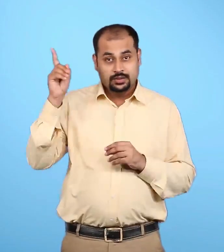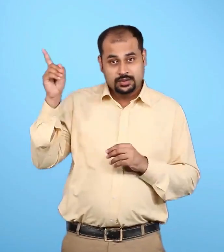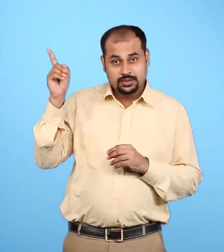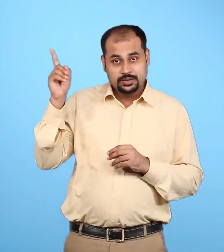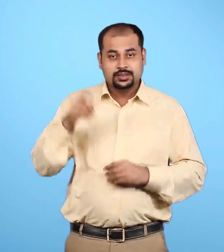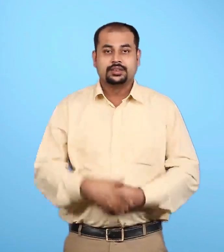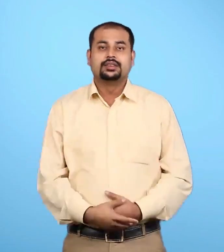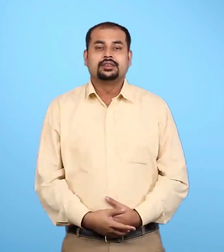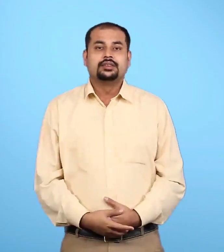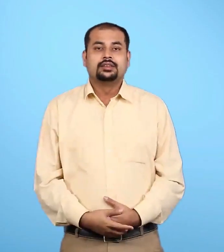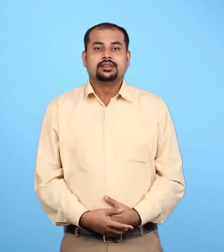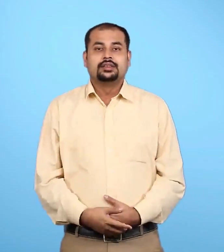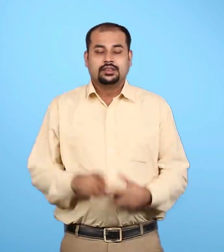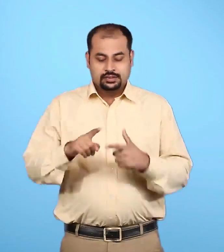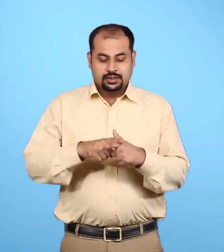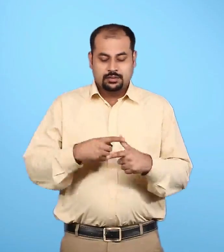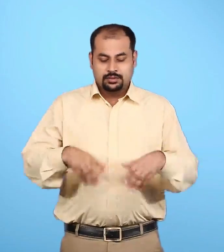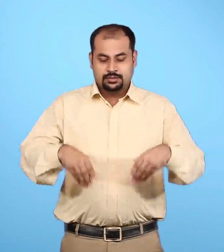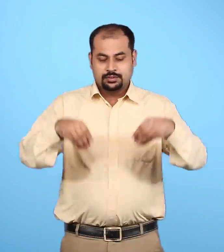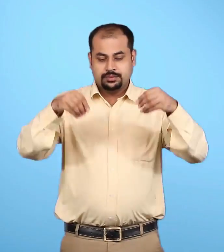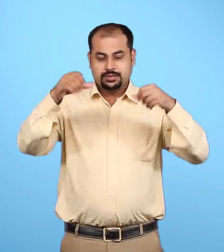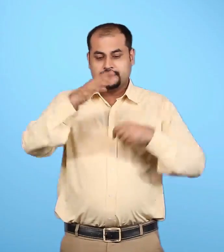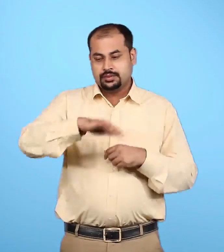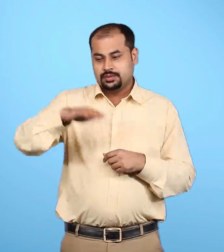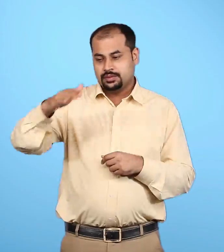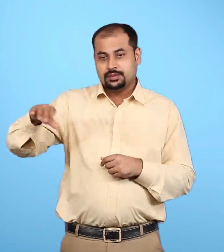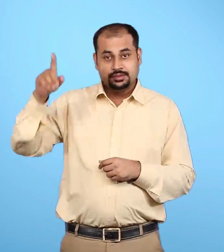Bangalore, and Jaisalmer.